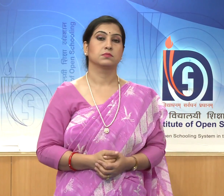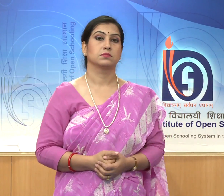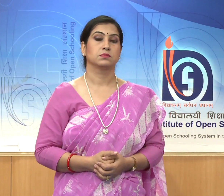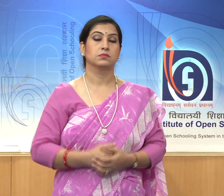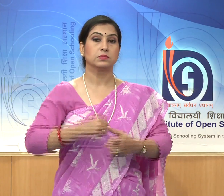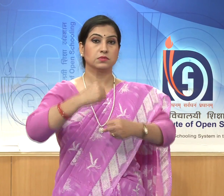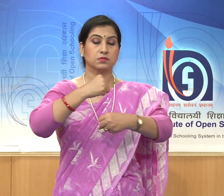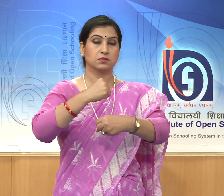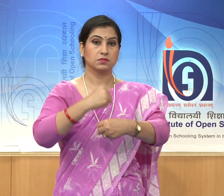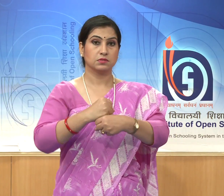Guler